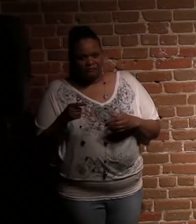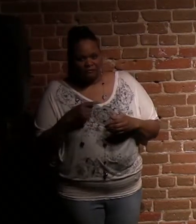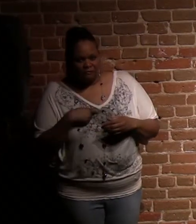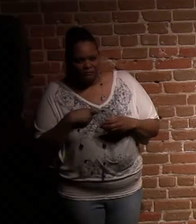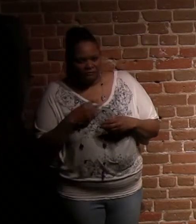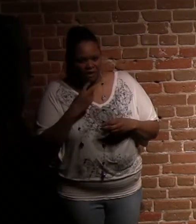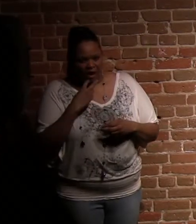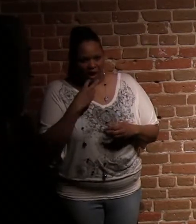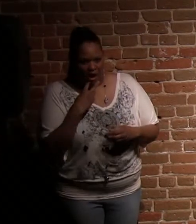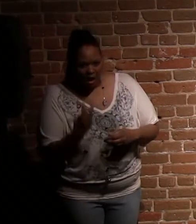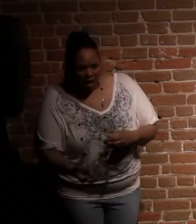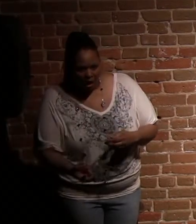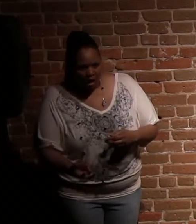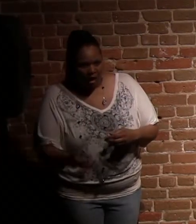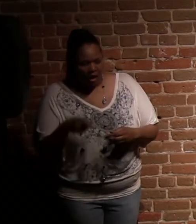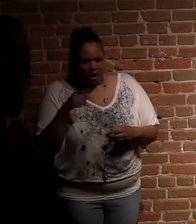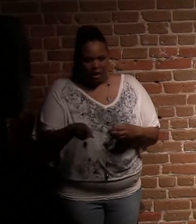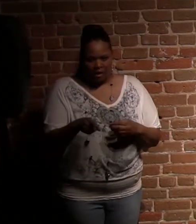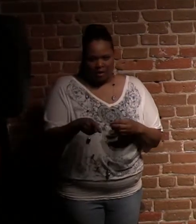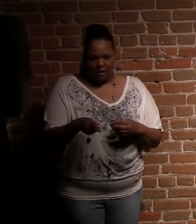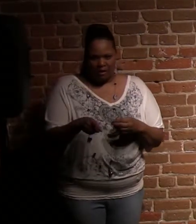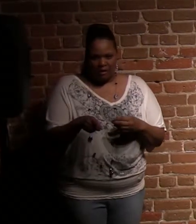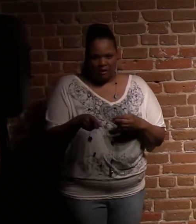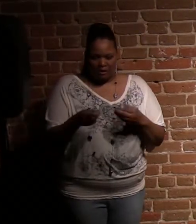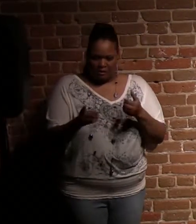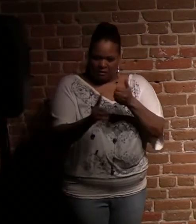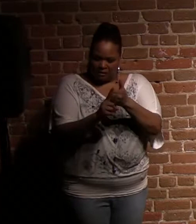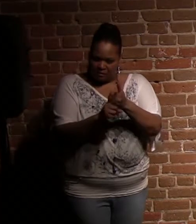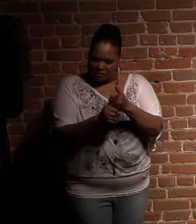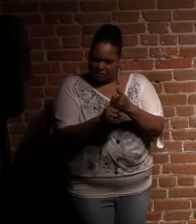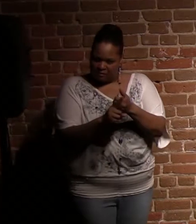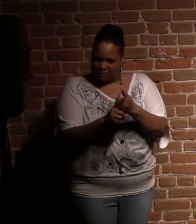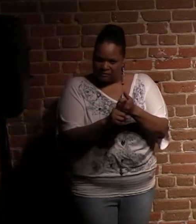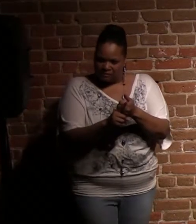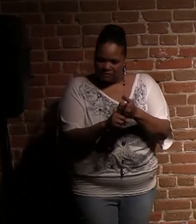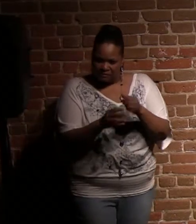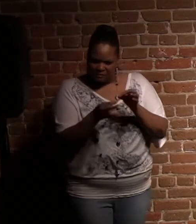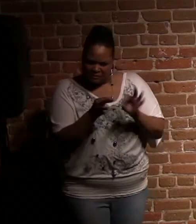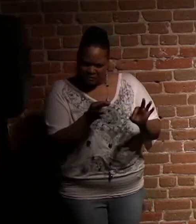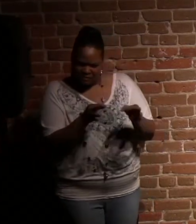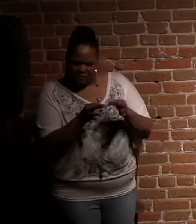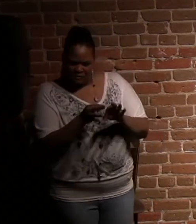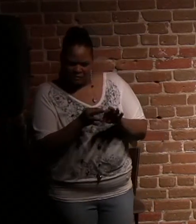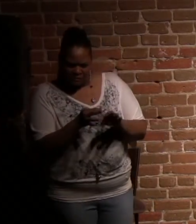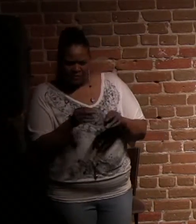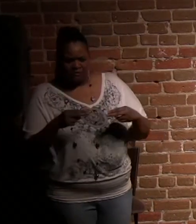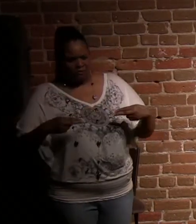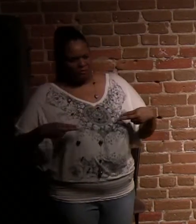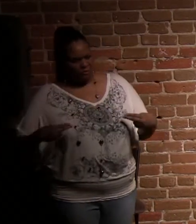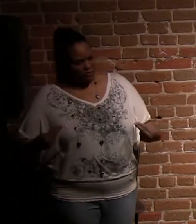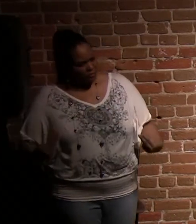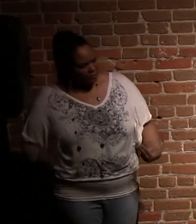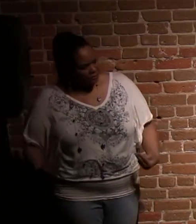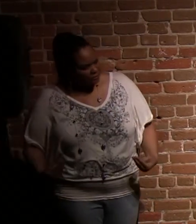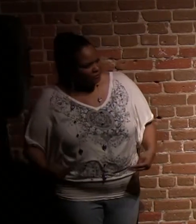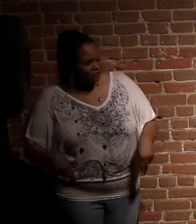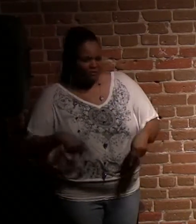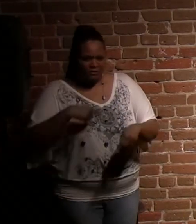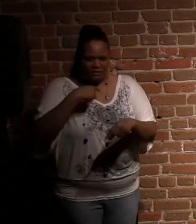away. This is so simple. I mean, human beings have been doing this